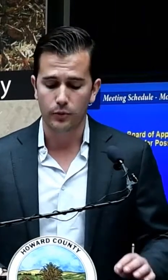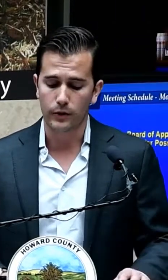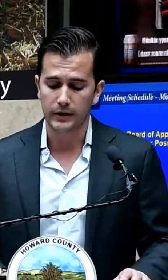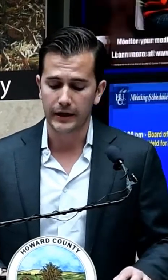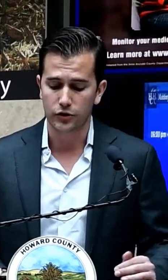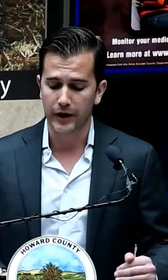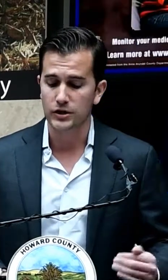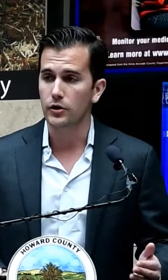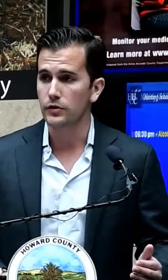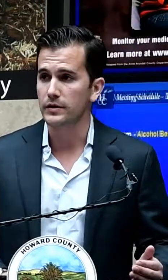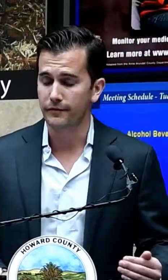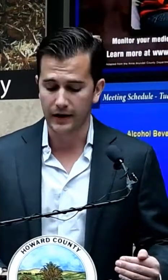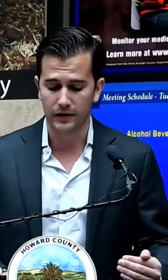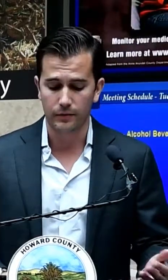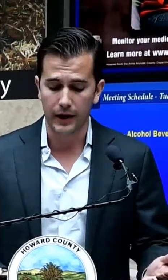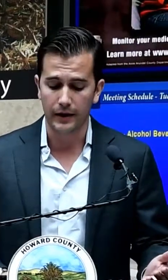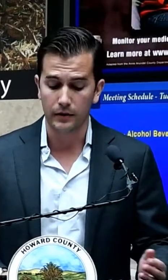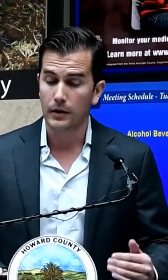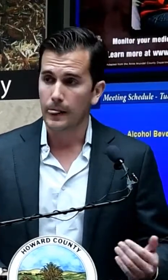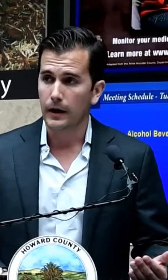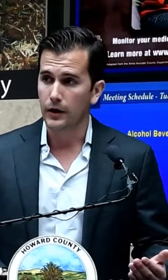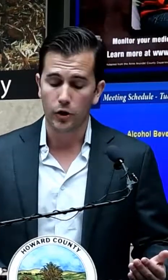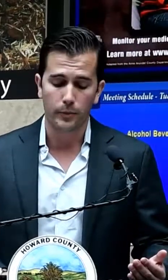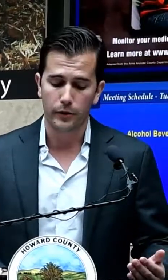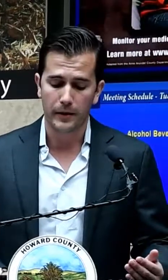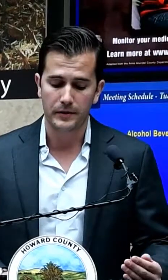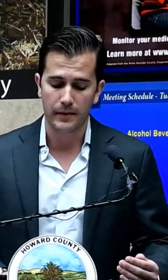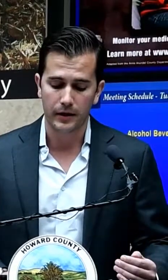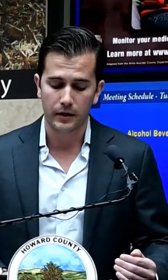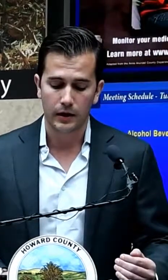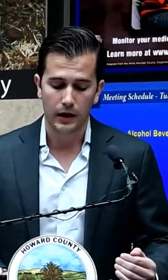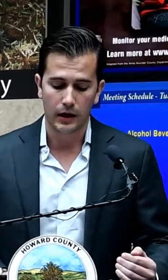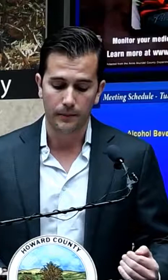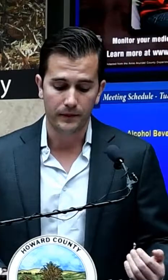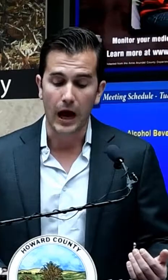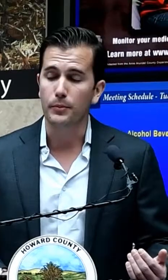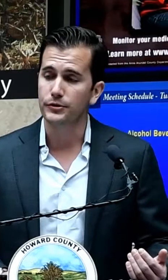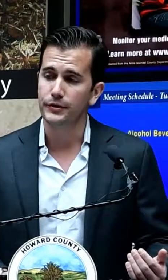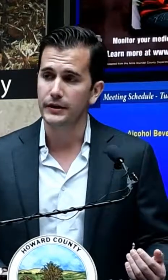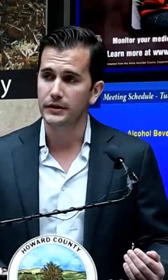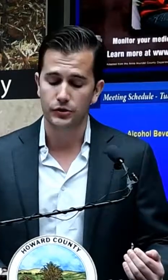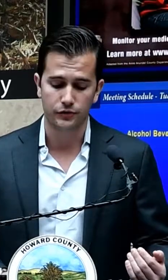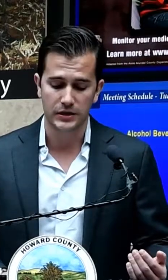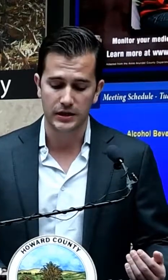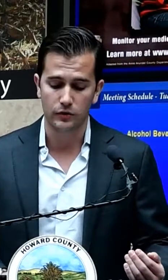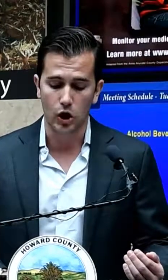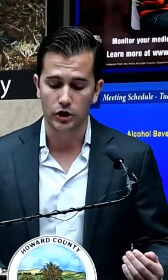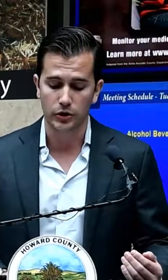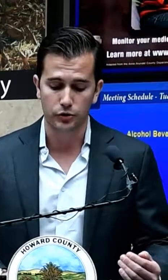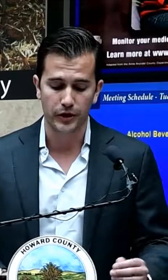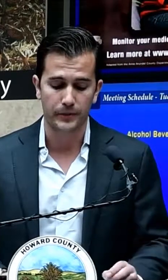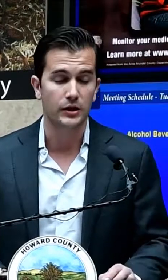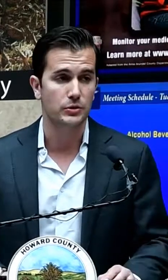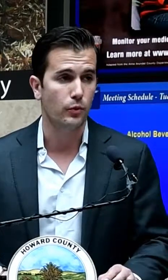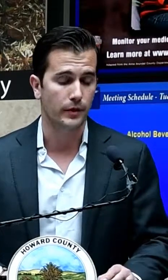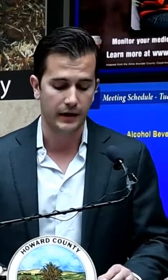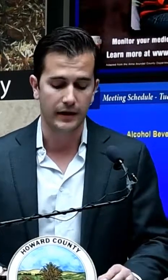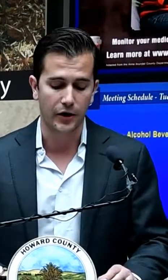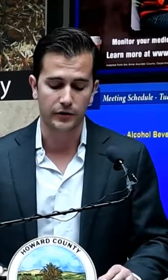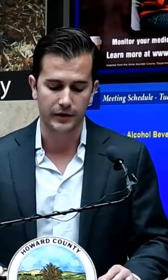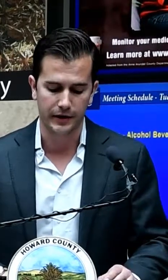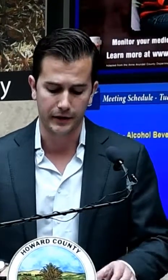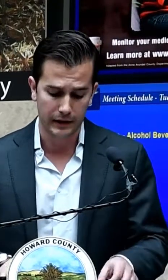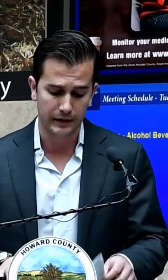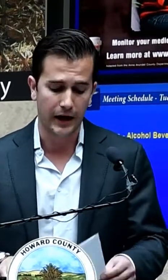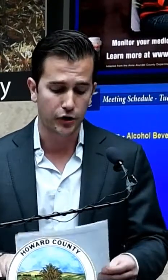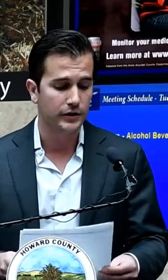as importantly, it grants those affected by the opioid epidemic the opportunity to receive long-term treatment and support they